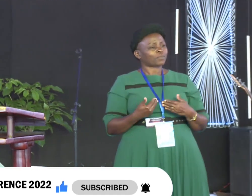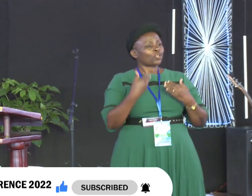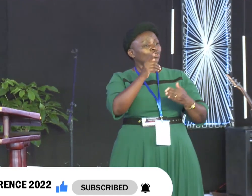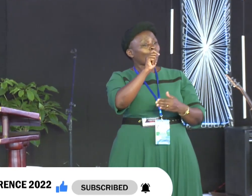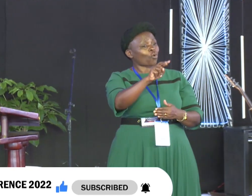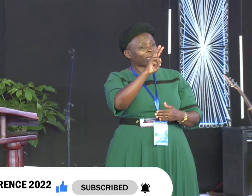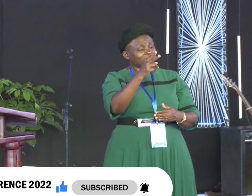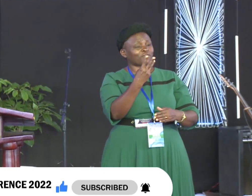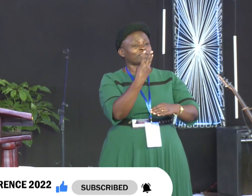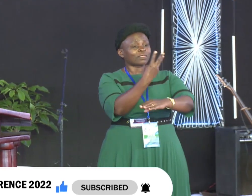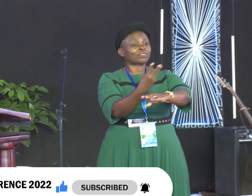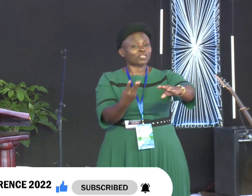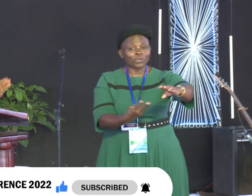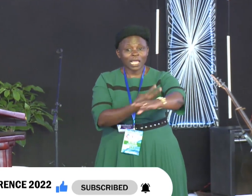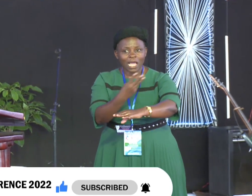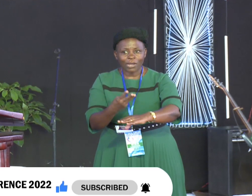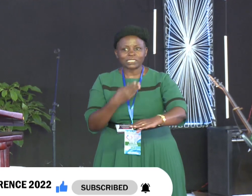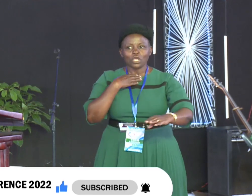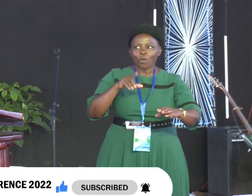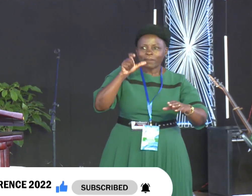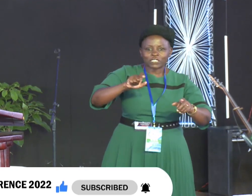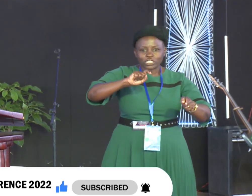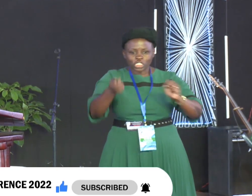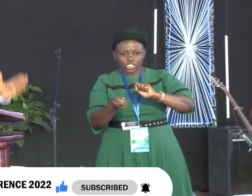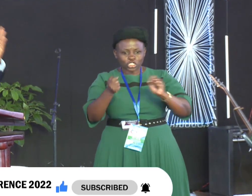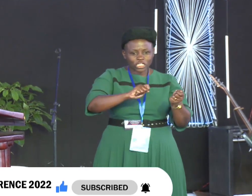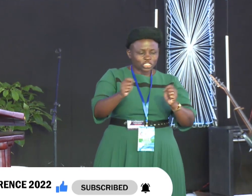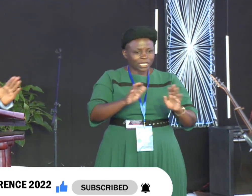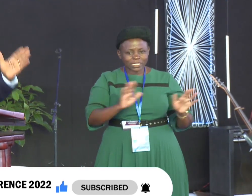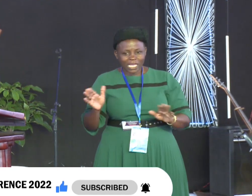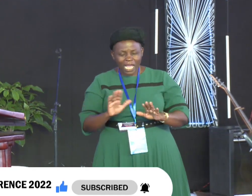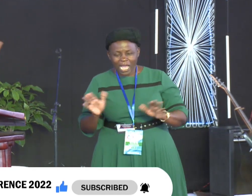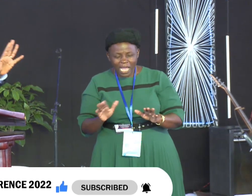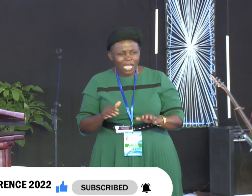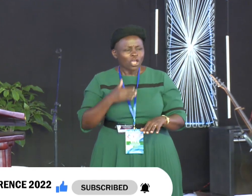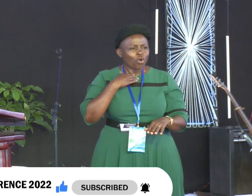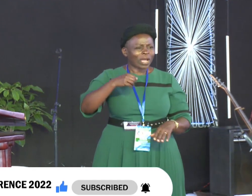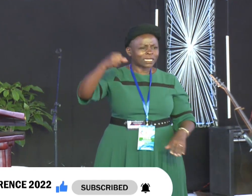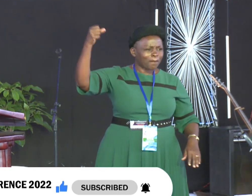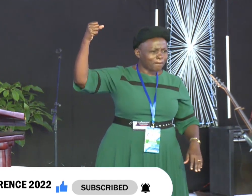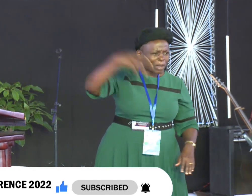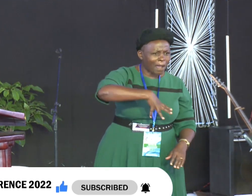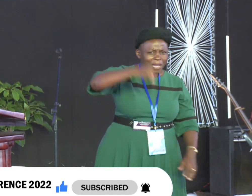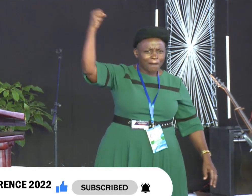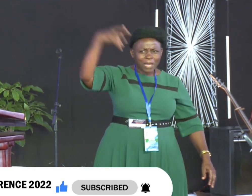esawa satu. And 3 hours. Nga tuwe gala na azitata ganya. Tuwe gala umeme kwa itawanye